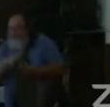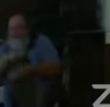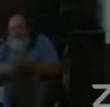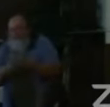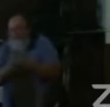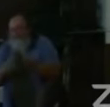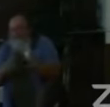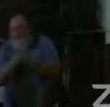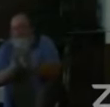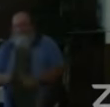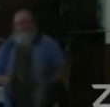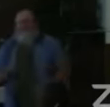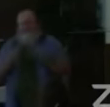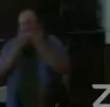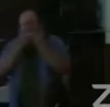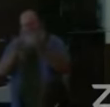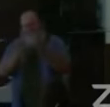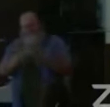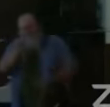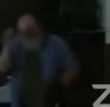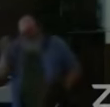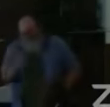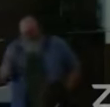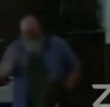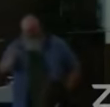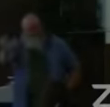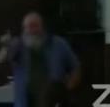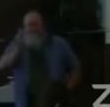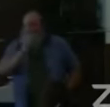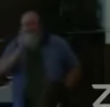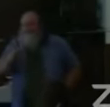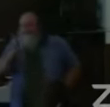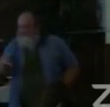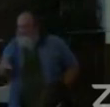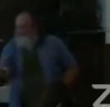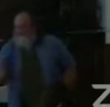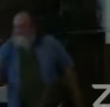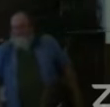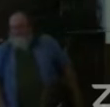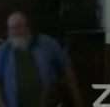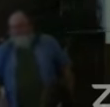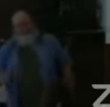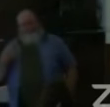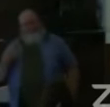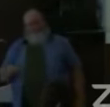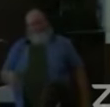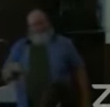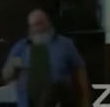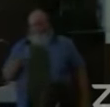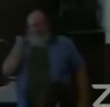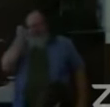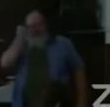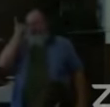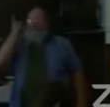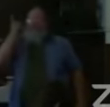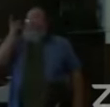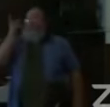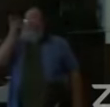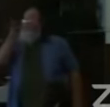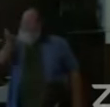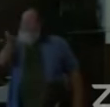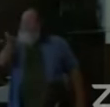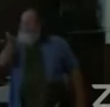for always being there for us. Help us to sense your presence. Help us to be more aware this week of your presence with us, I